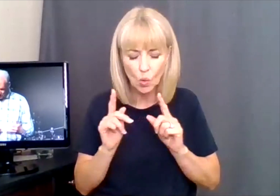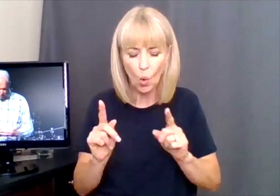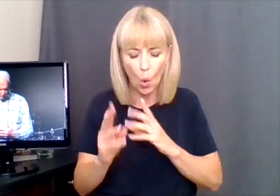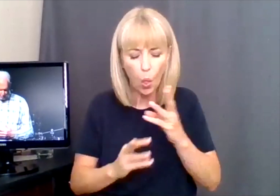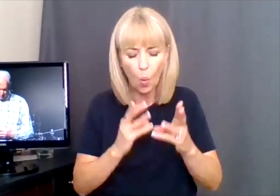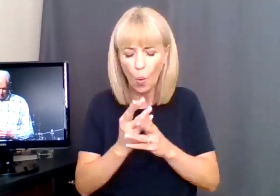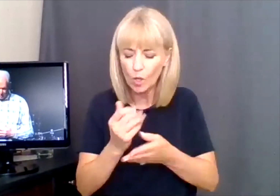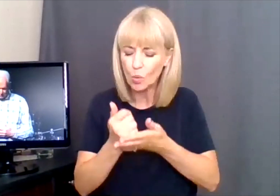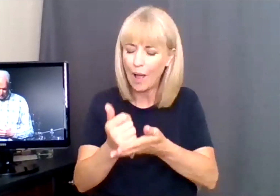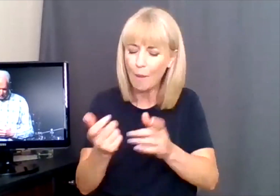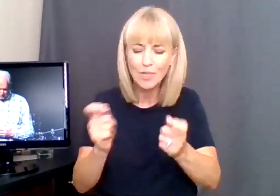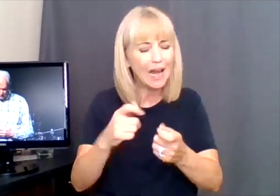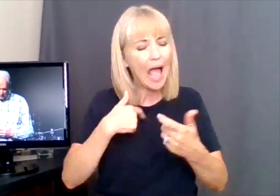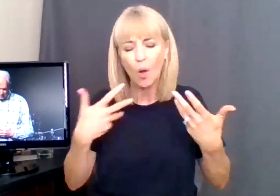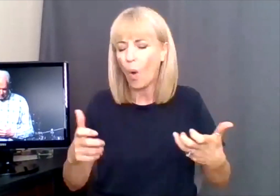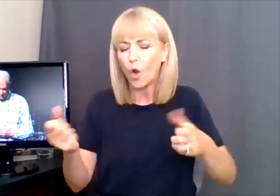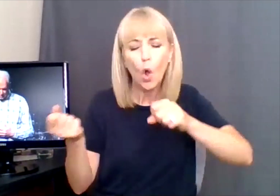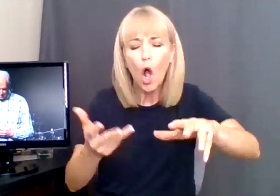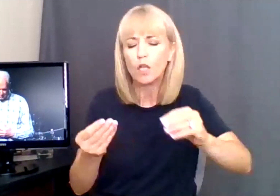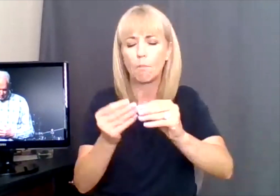add more hurt or more confusion.